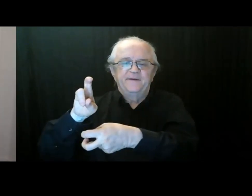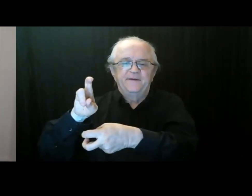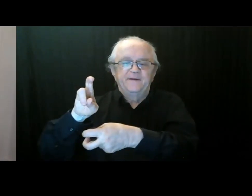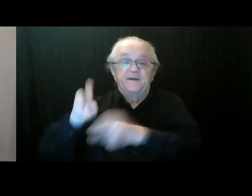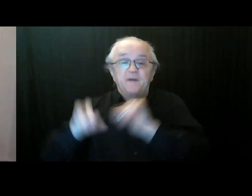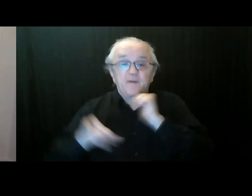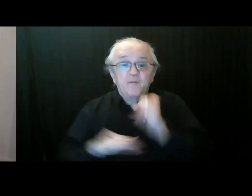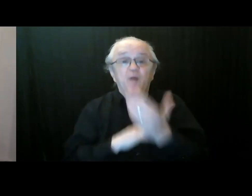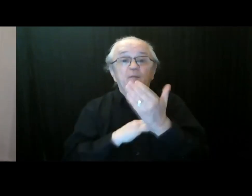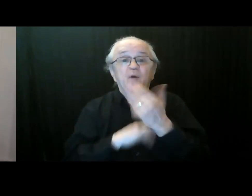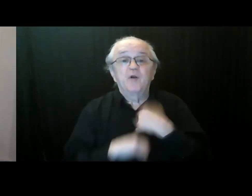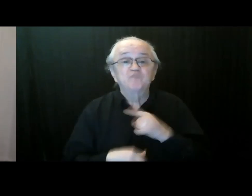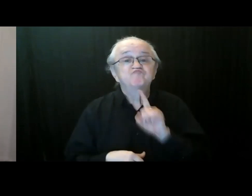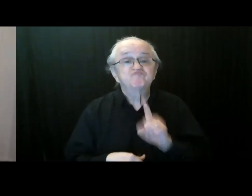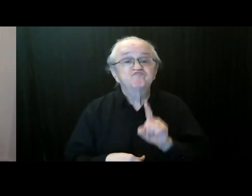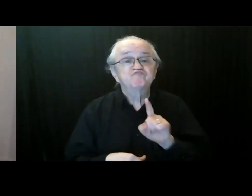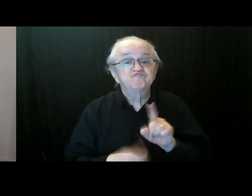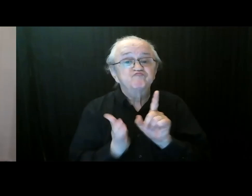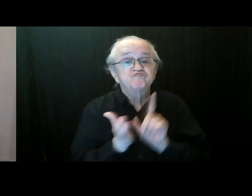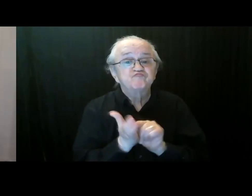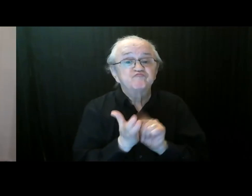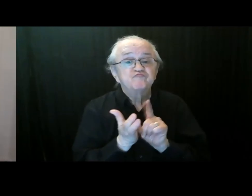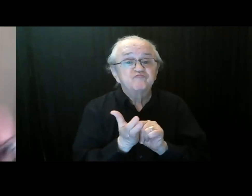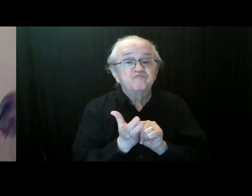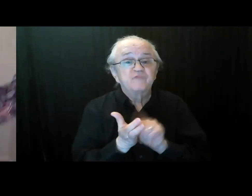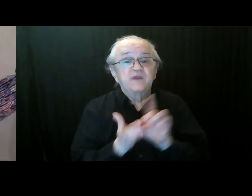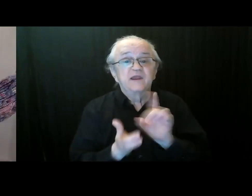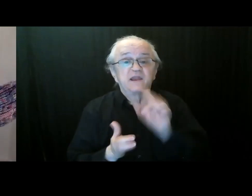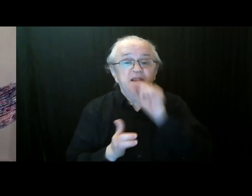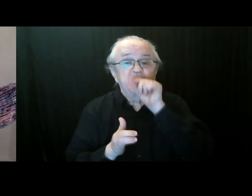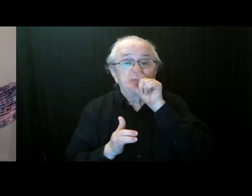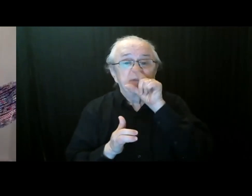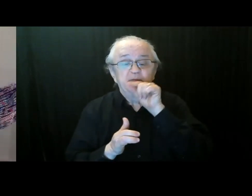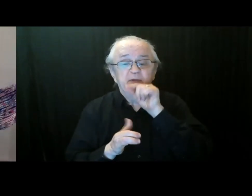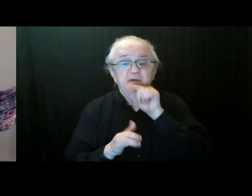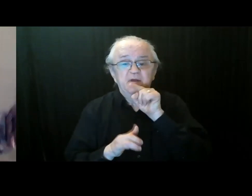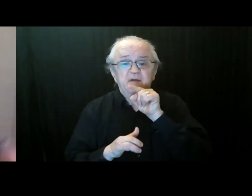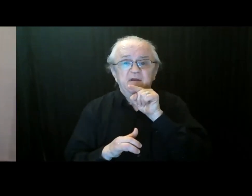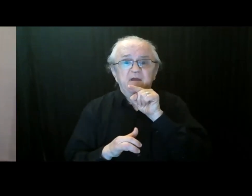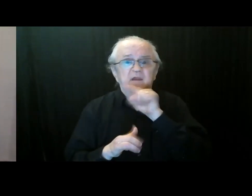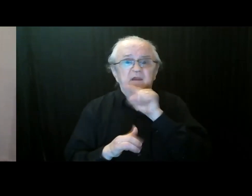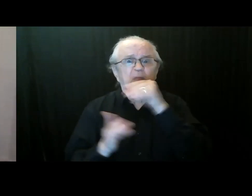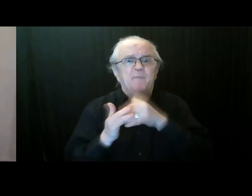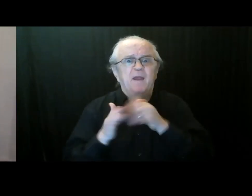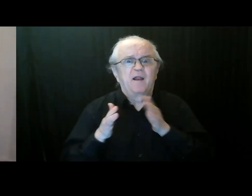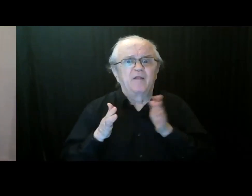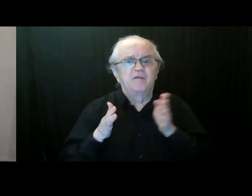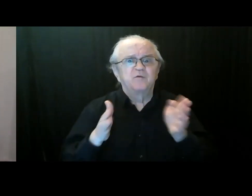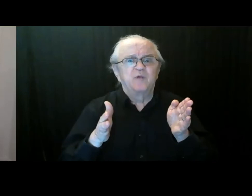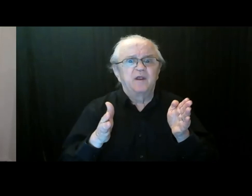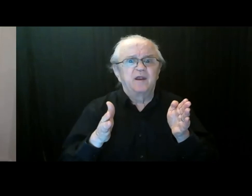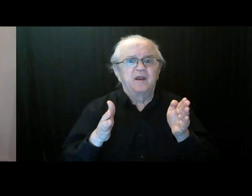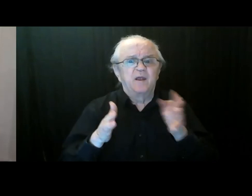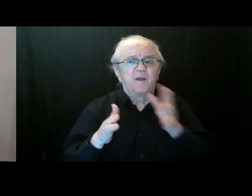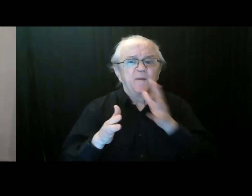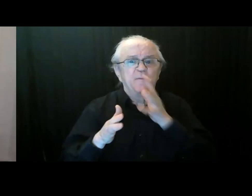went out to get the newspaper, Dickie Peep was in the middle of the street. His mother